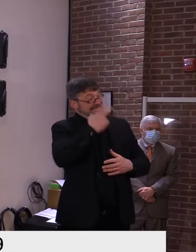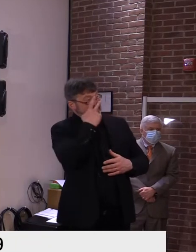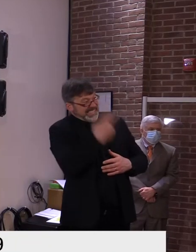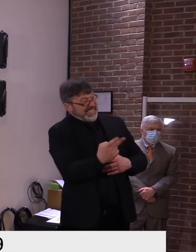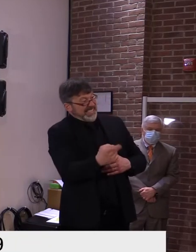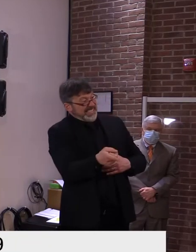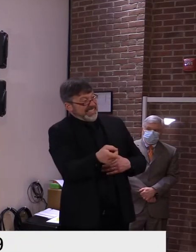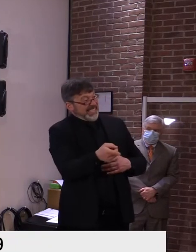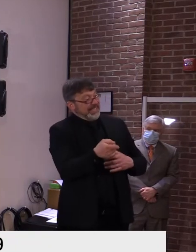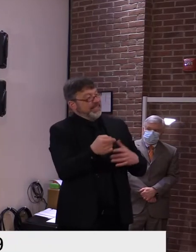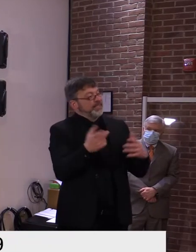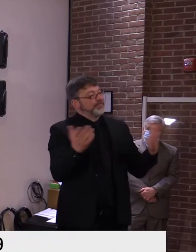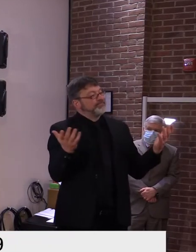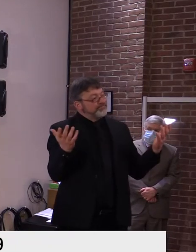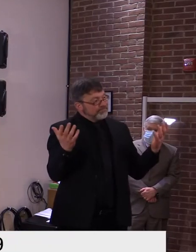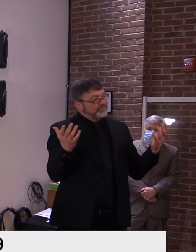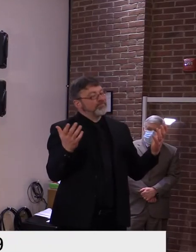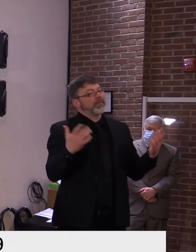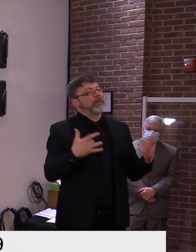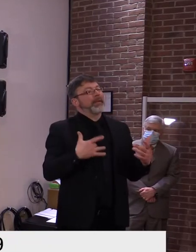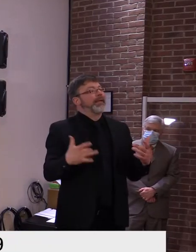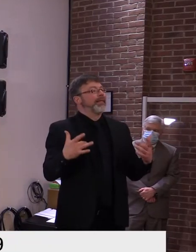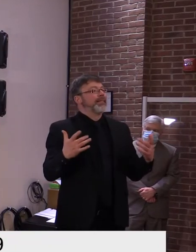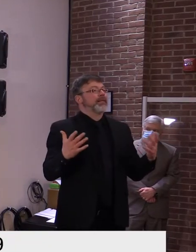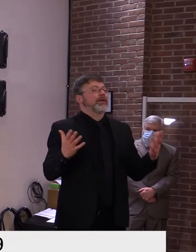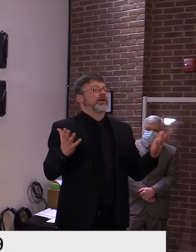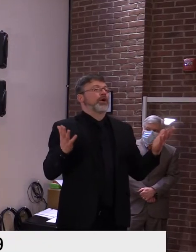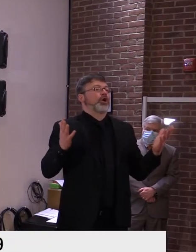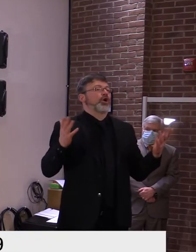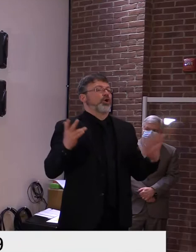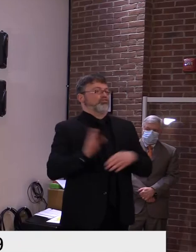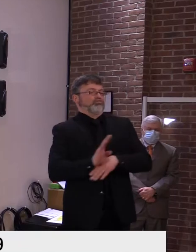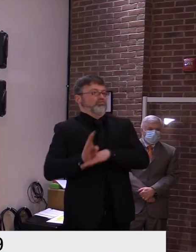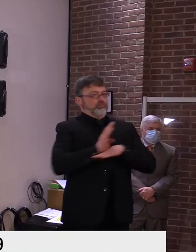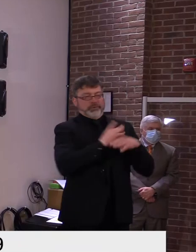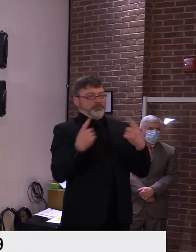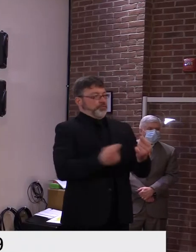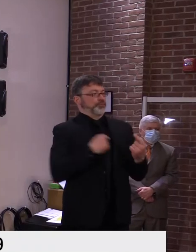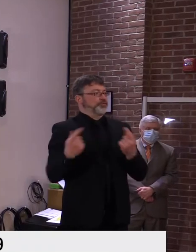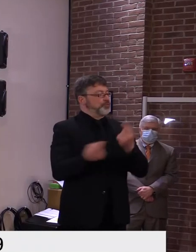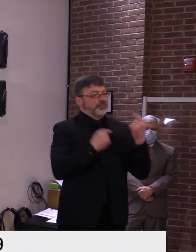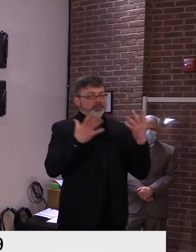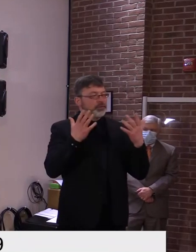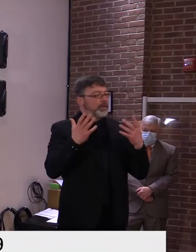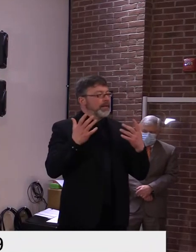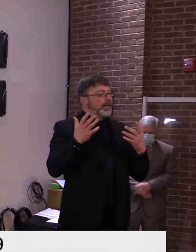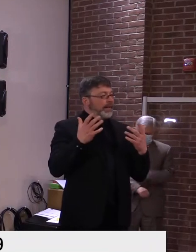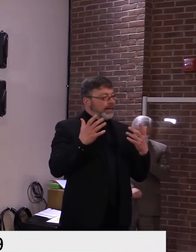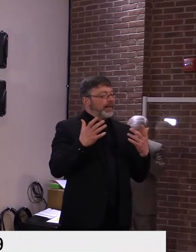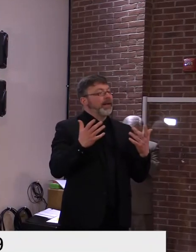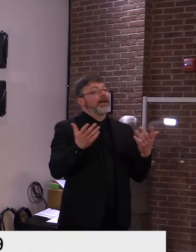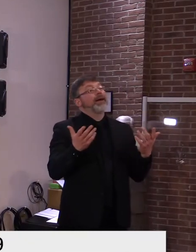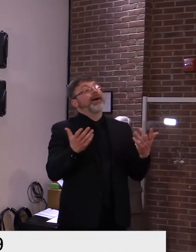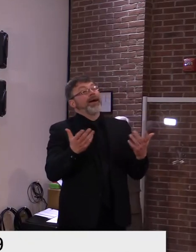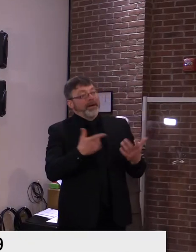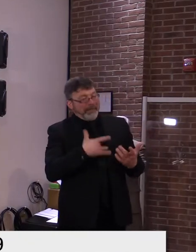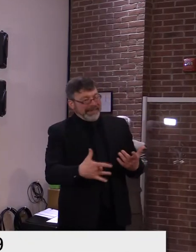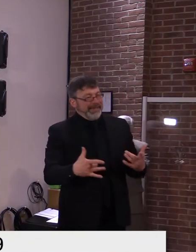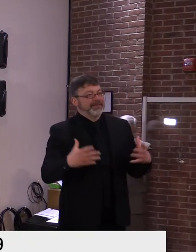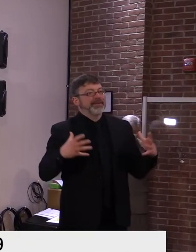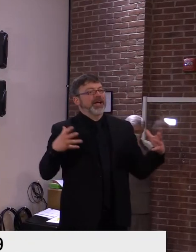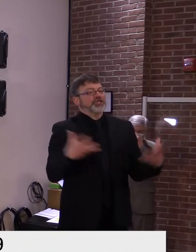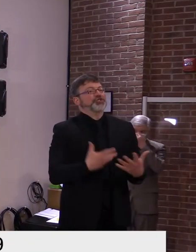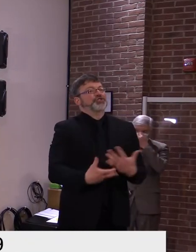mobile, do tend to gather together more, and often have